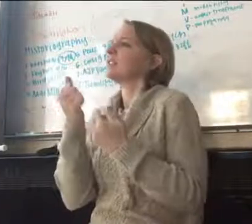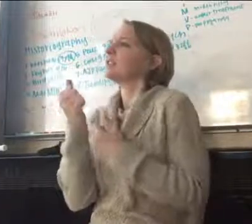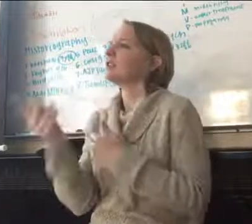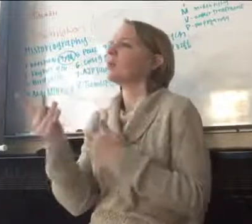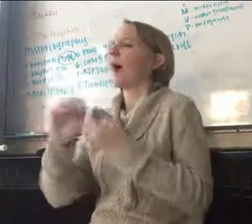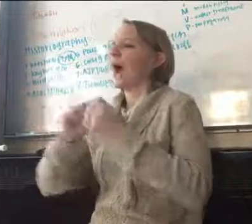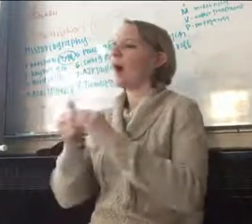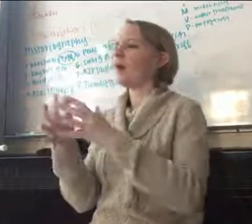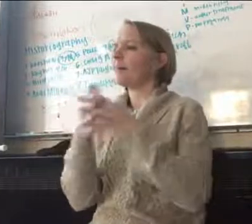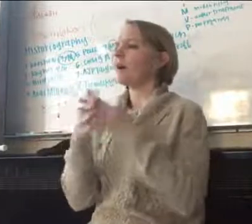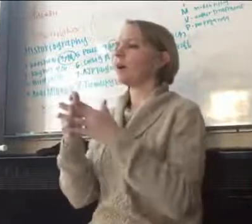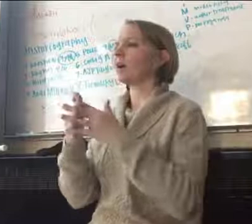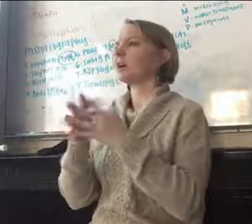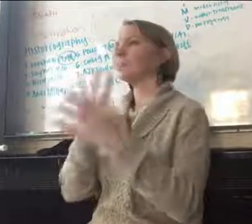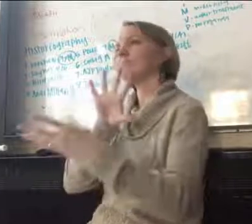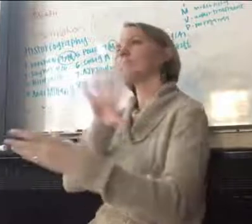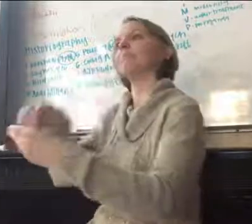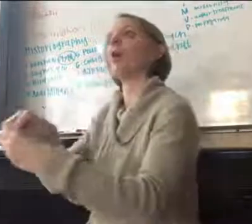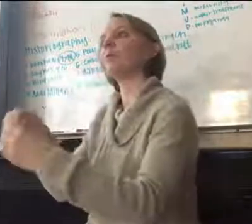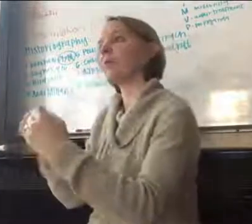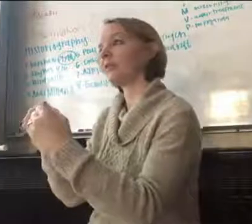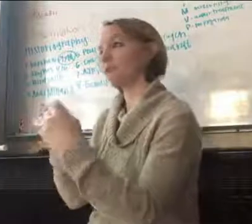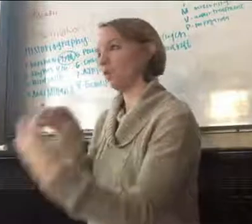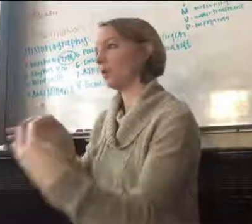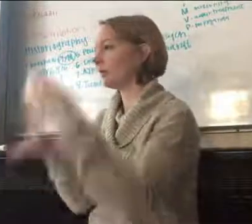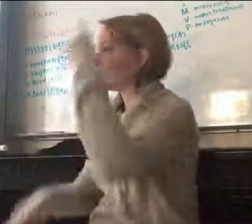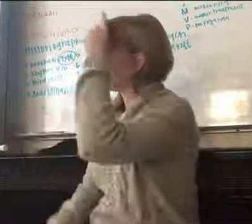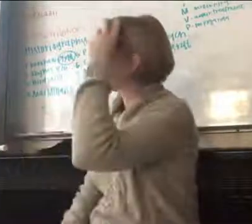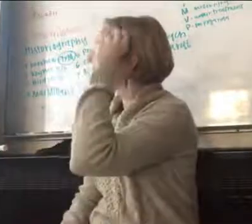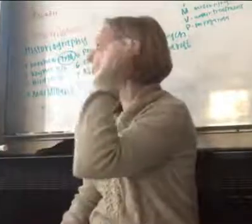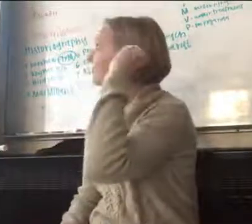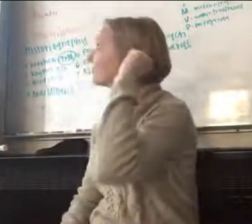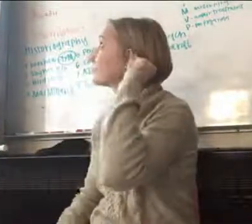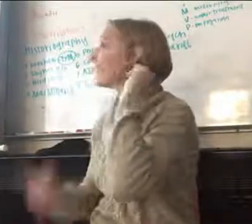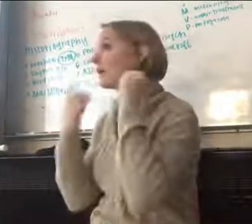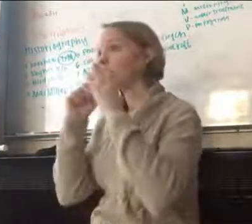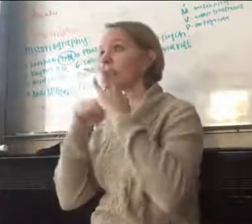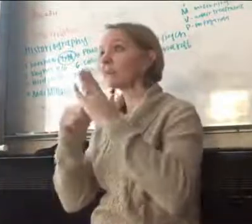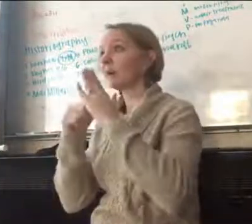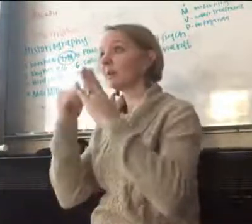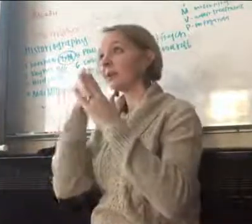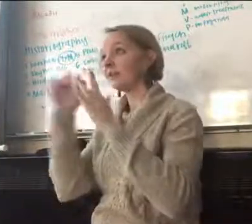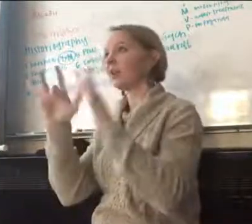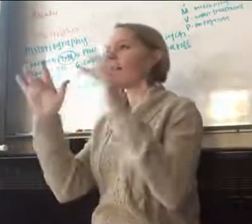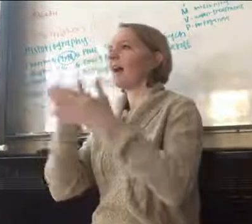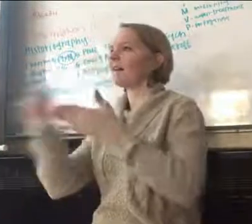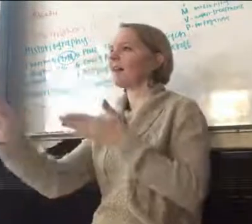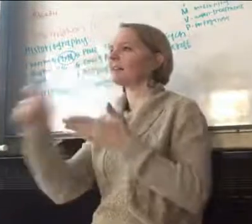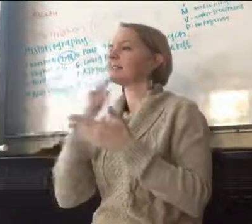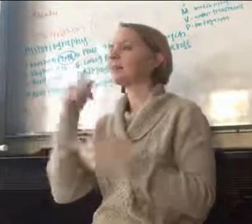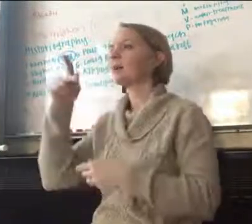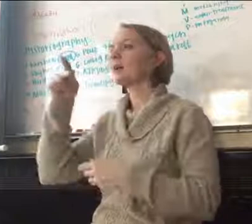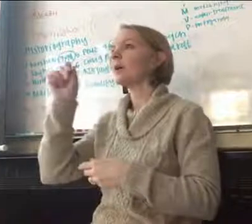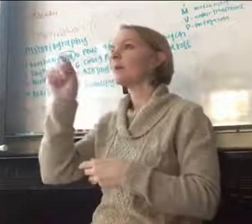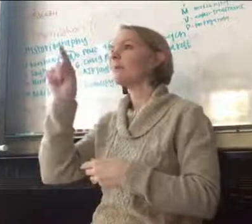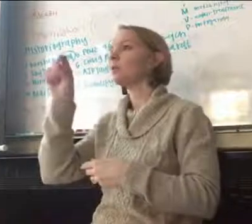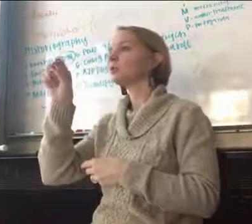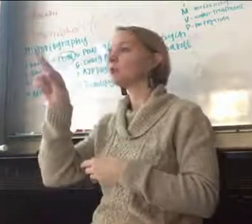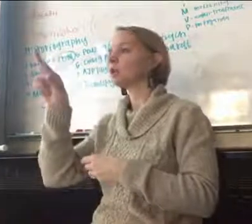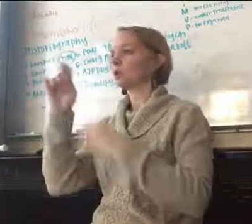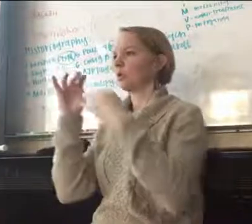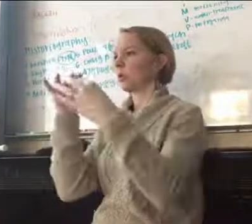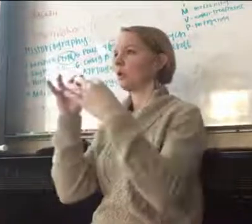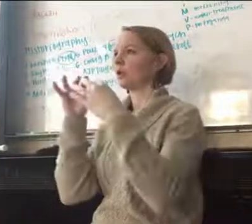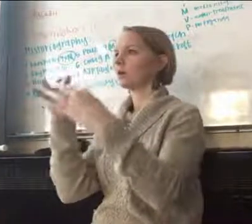how America became this warfare of total war. So, for example, if you will highlight where it says poster war.